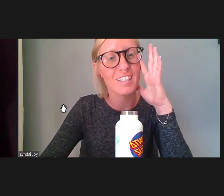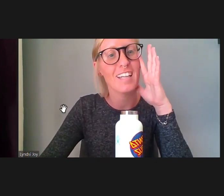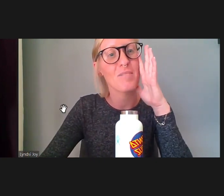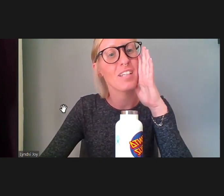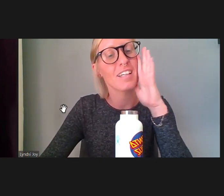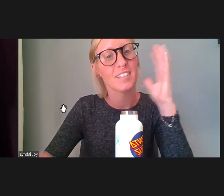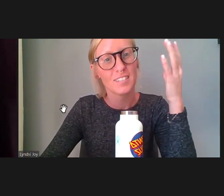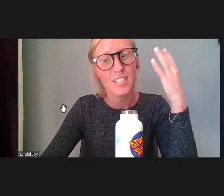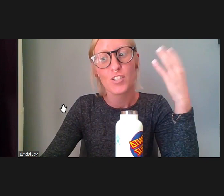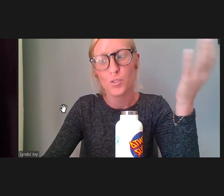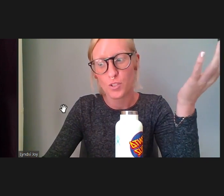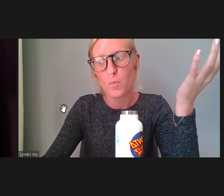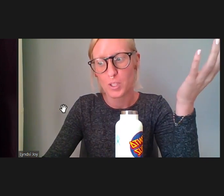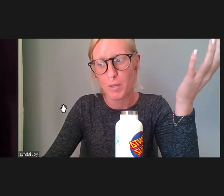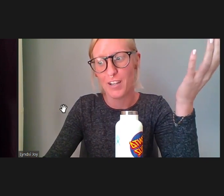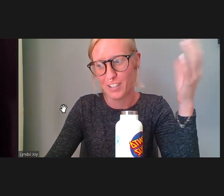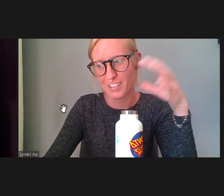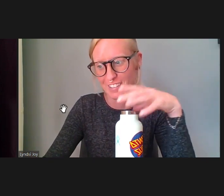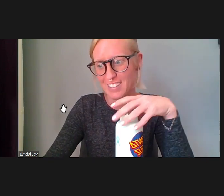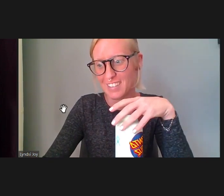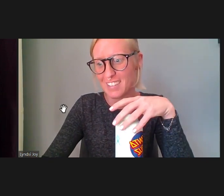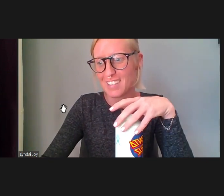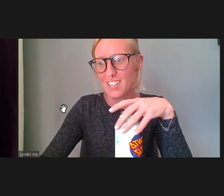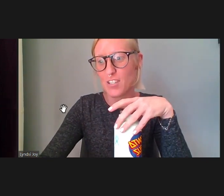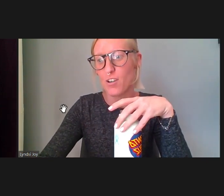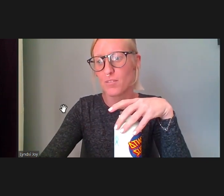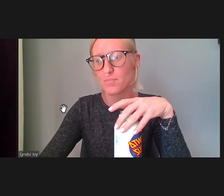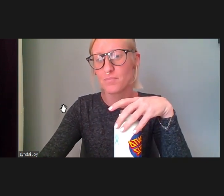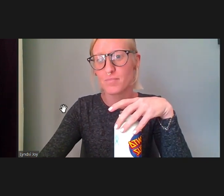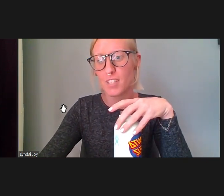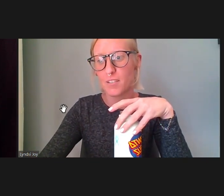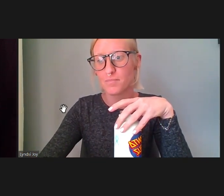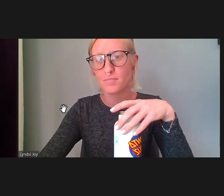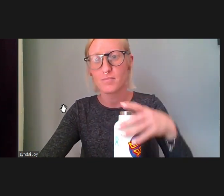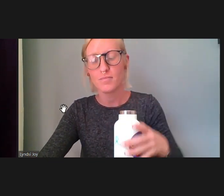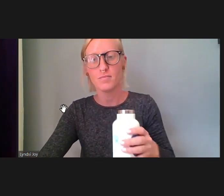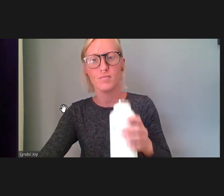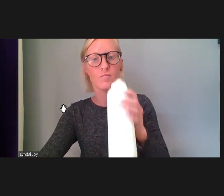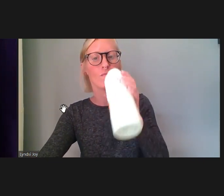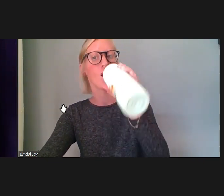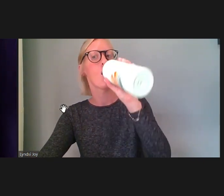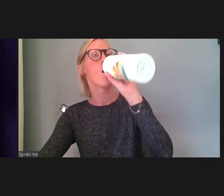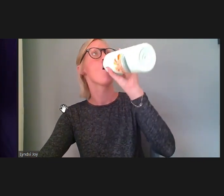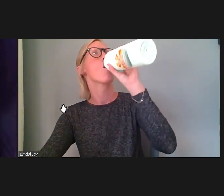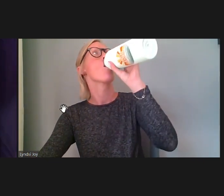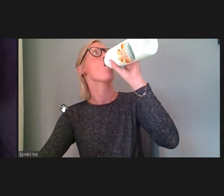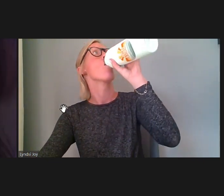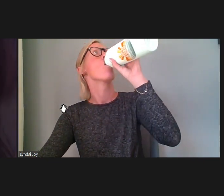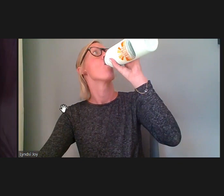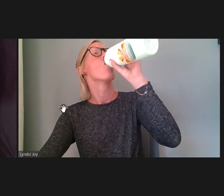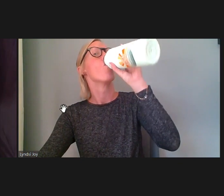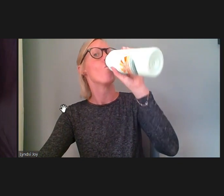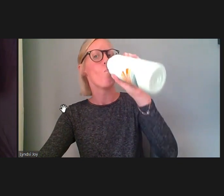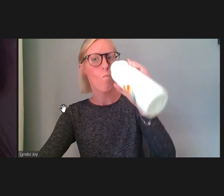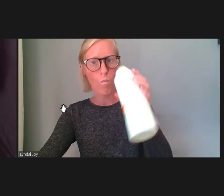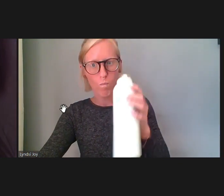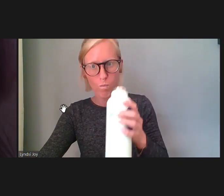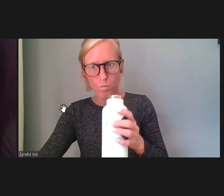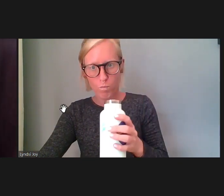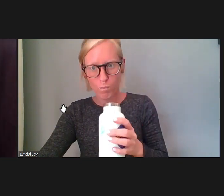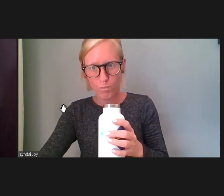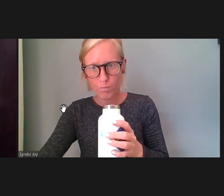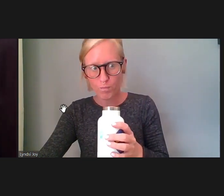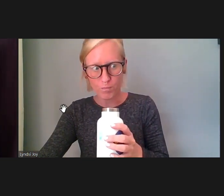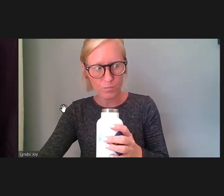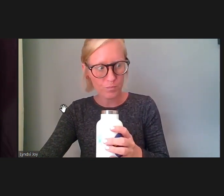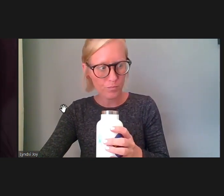positive, then I'm like, do so much better. Same. So, I wrote in a journal, and I'm surprised she didn't comment on